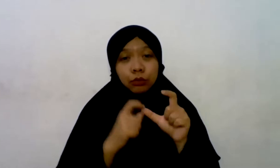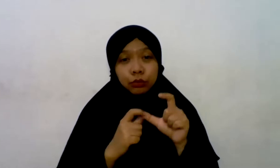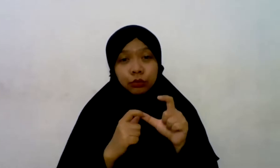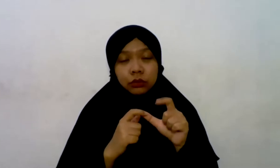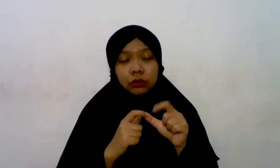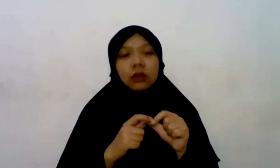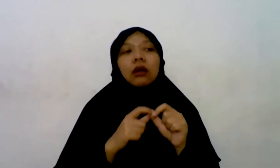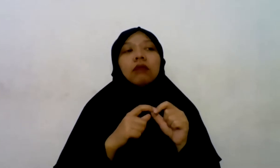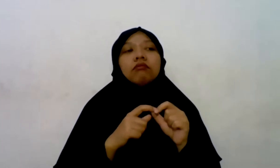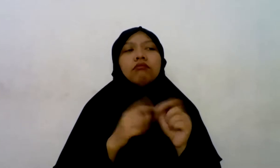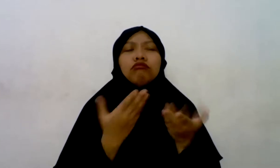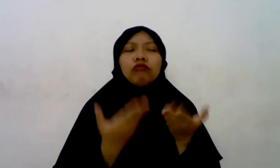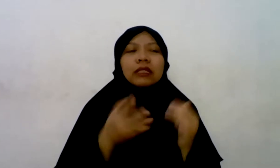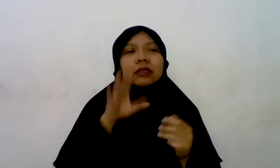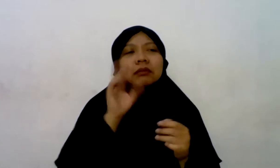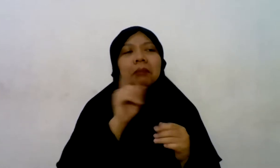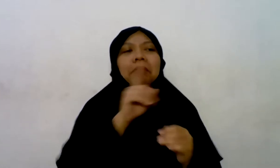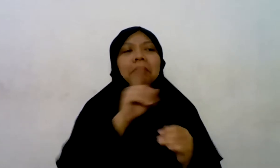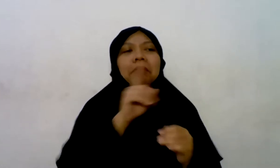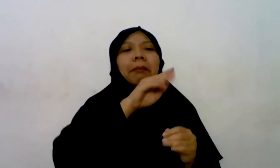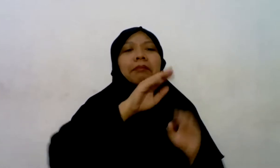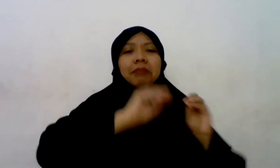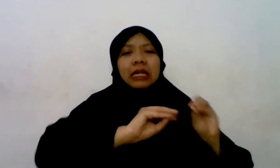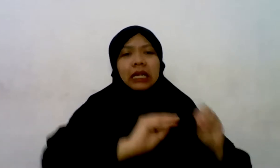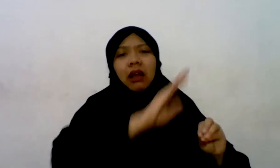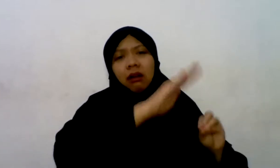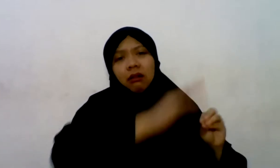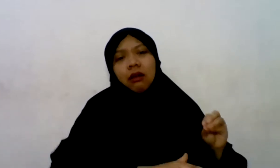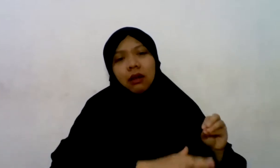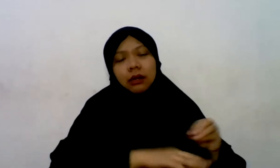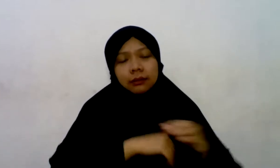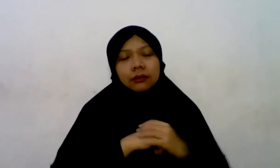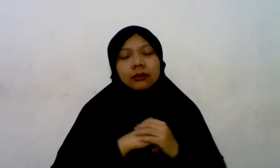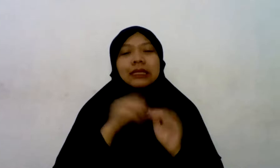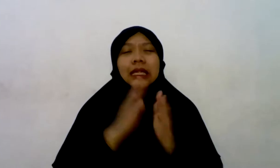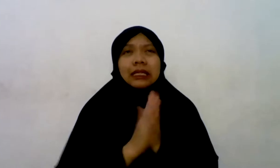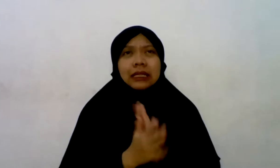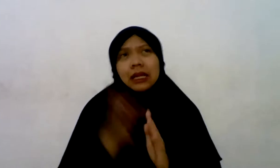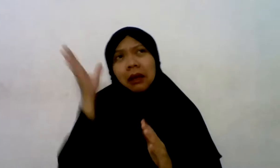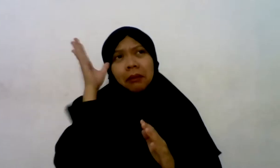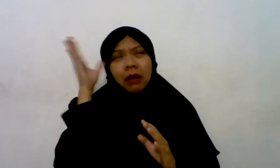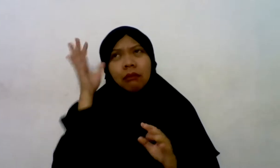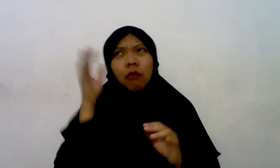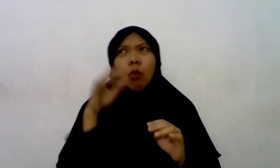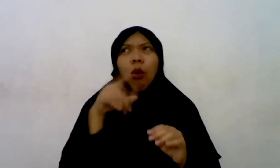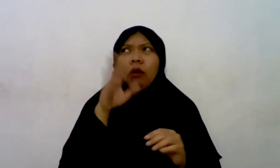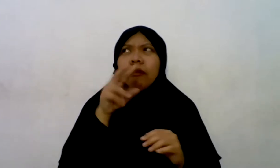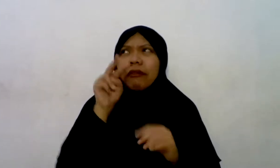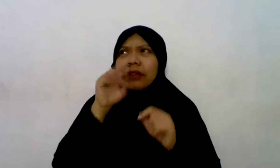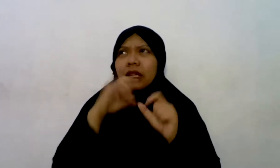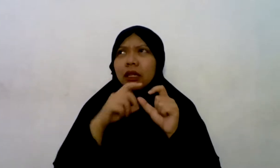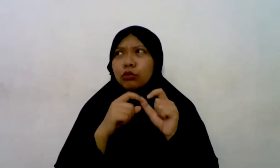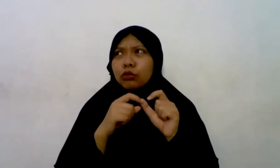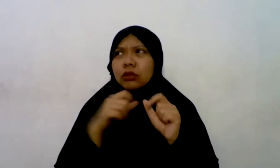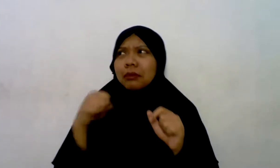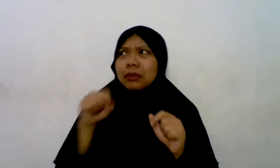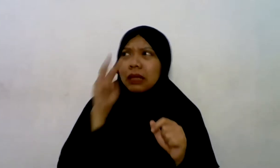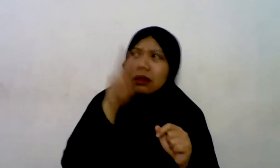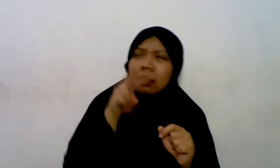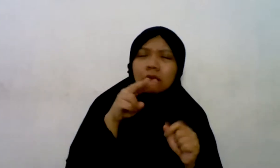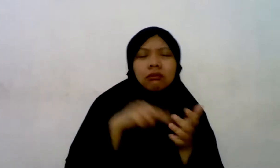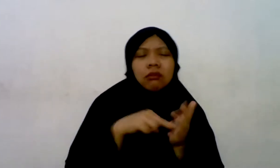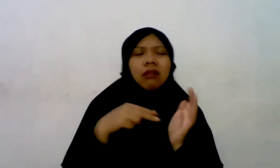slow and it takes time. And within the this condition with the local transmission, we need to